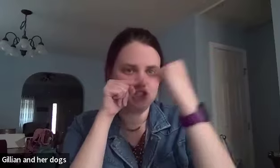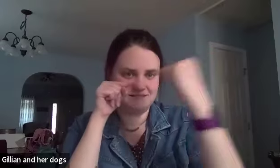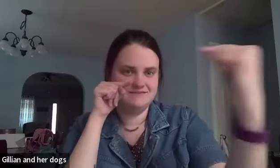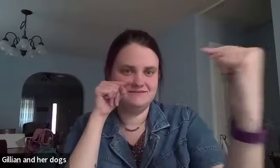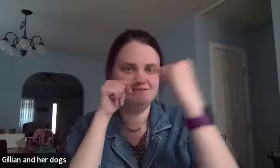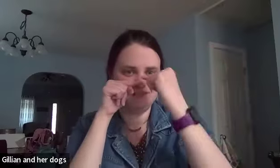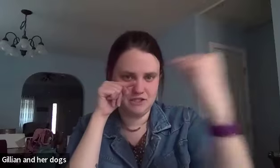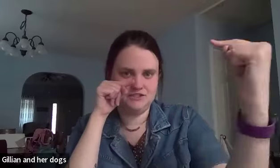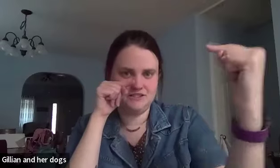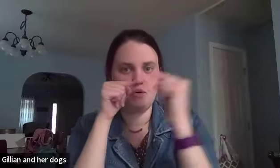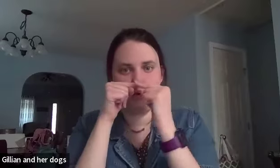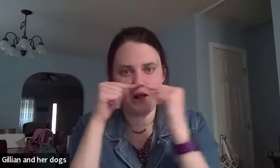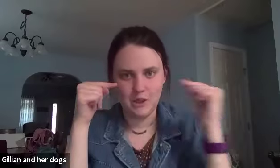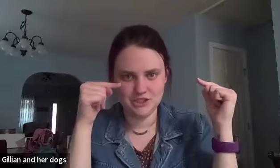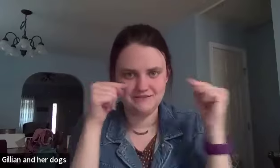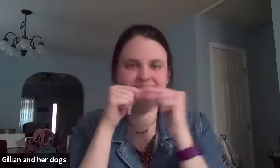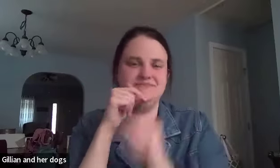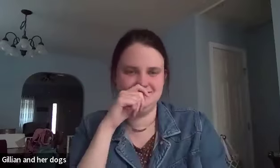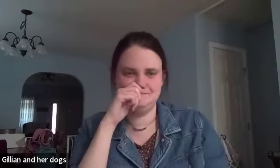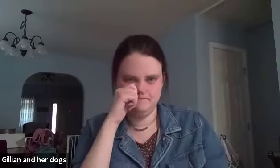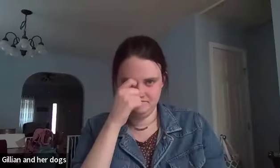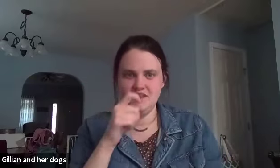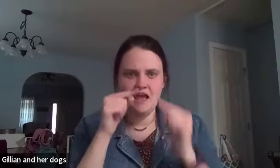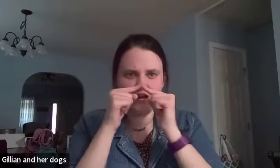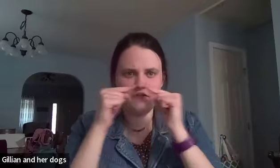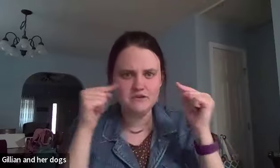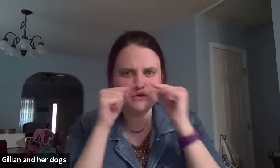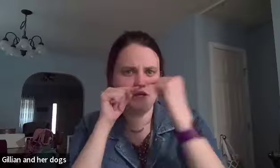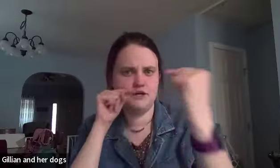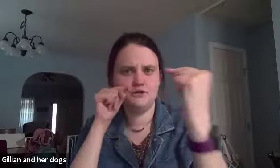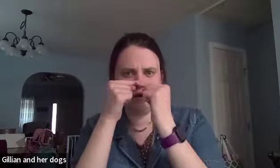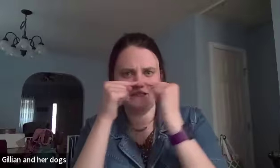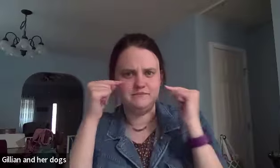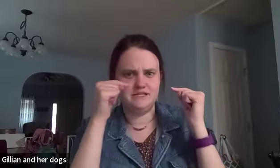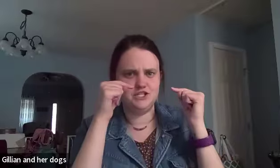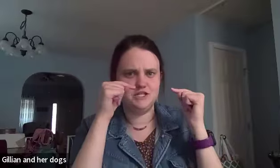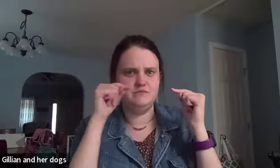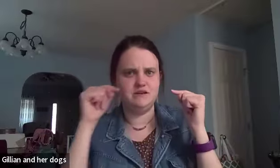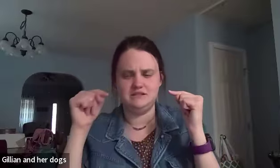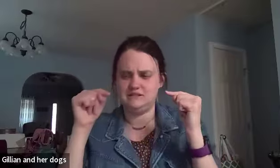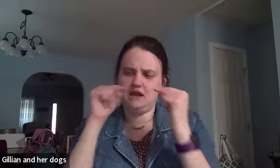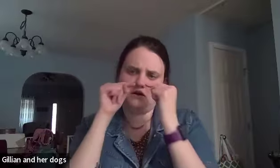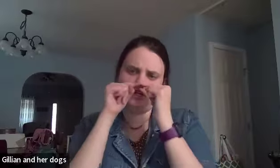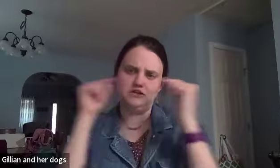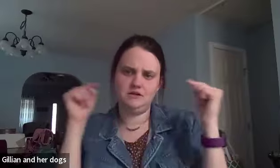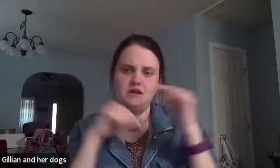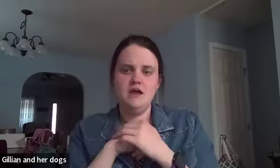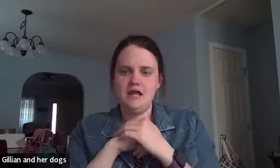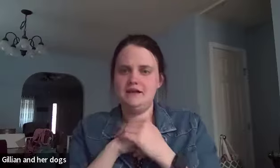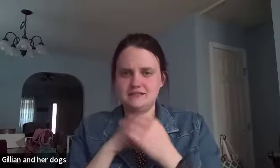Allergic, or allergic. I know that one's a weird one to position because it's like, how do you do it? And like I said,